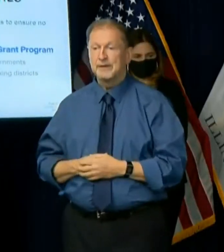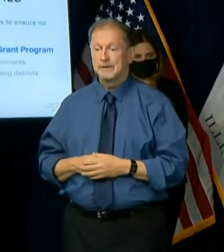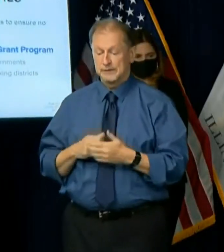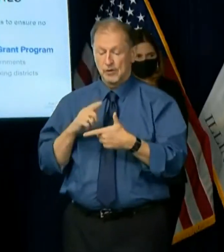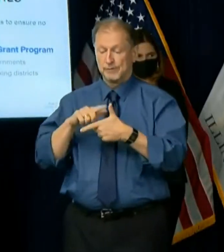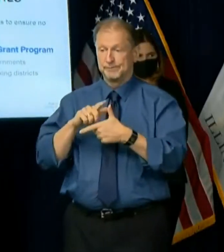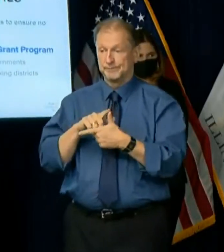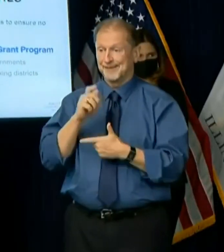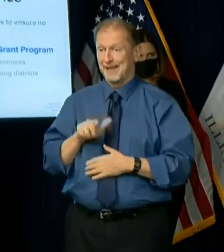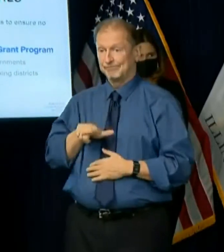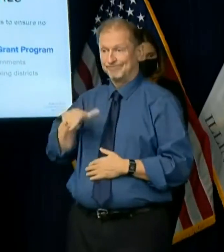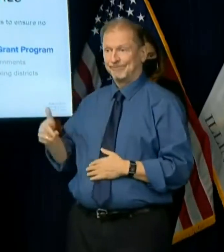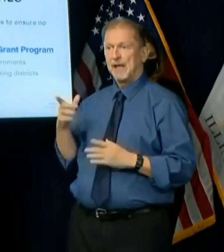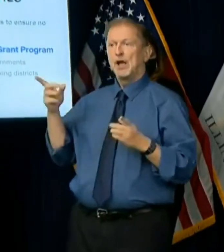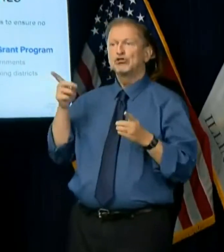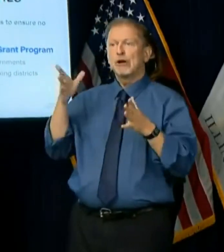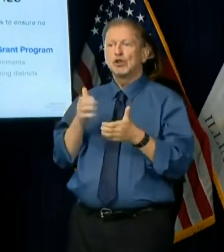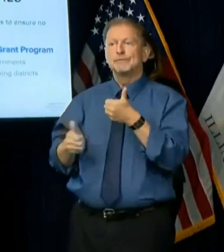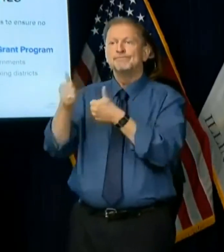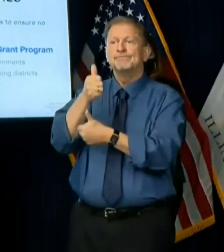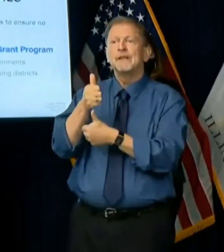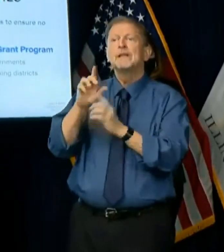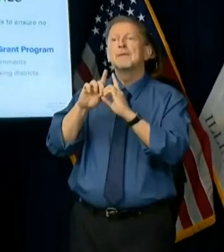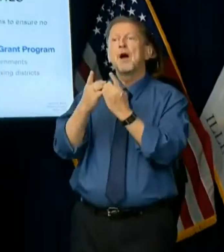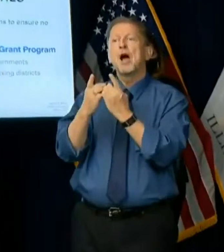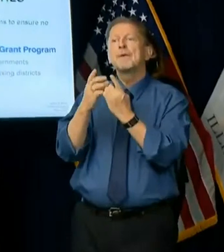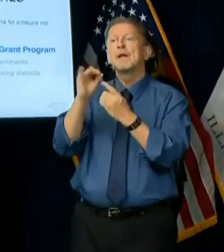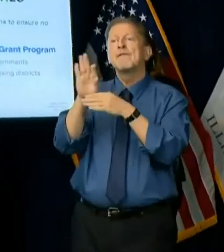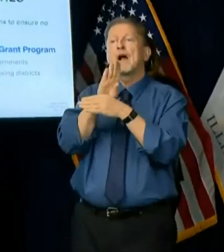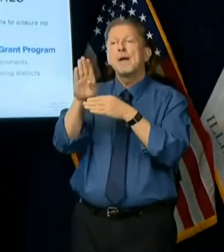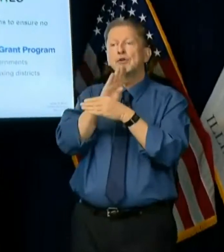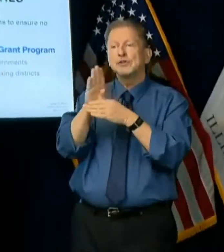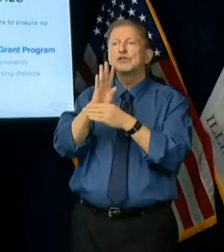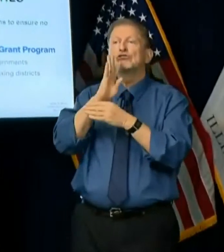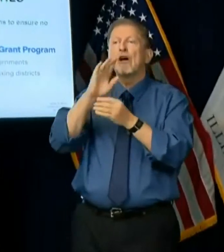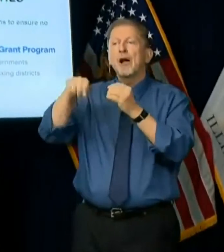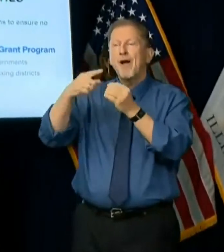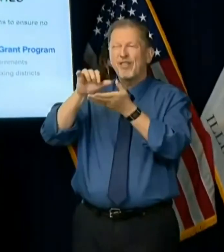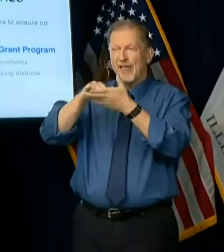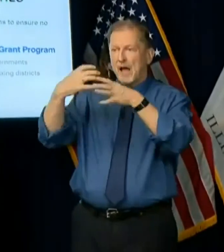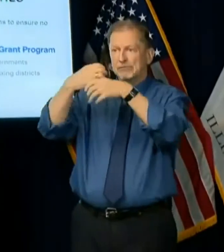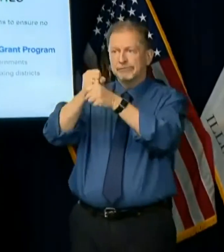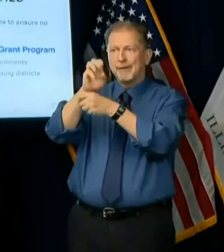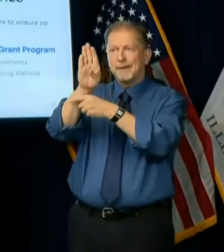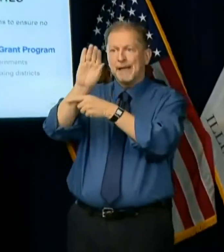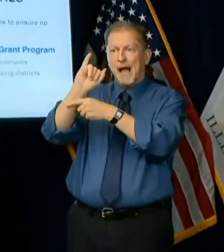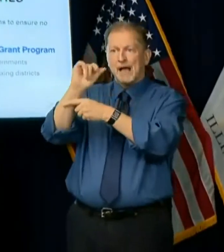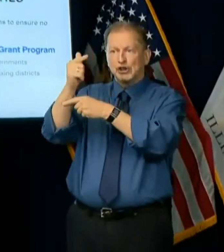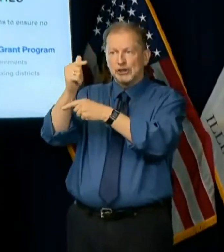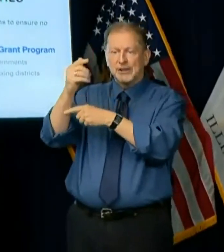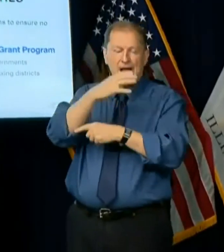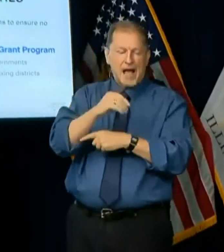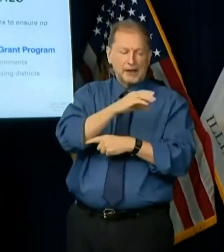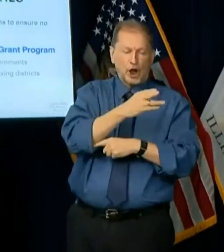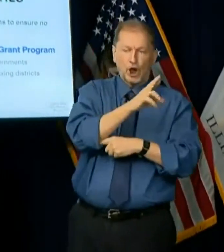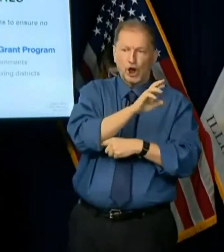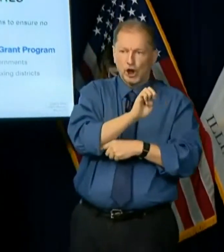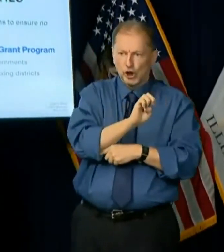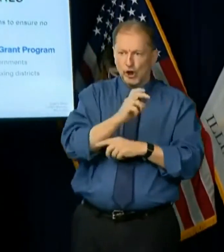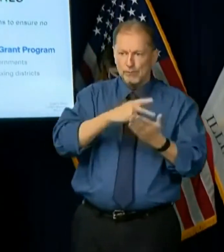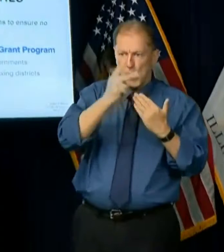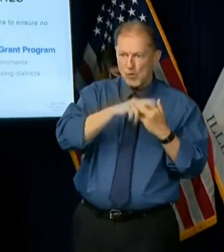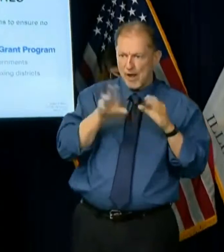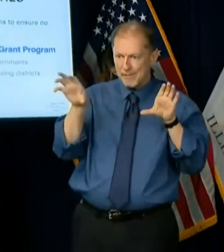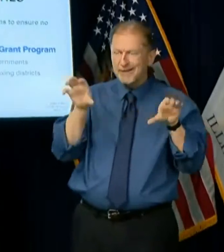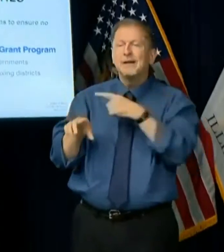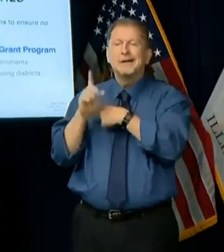our Director of the Department of Commerce for more comments about the BIG program, local cures, and other that